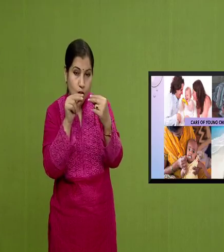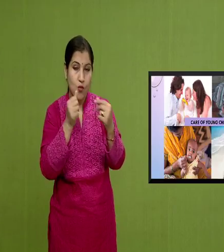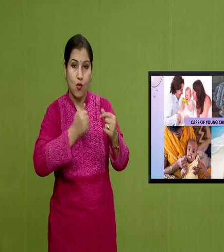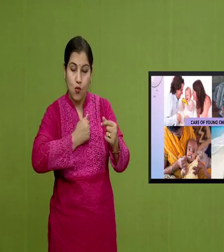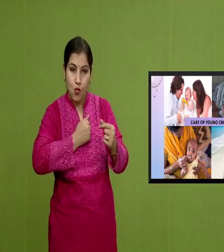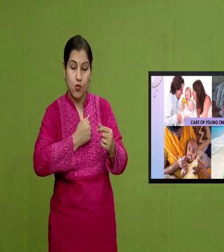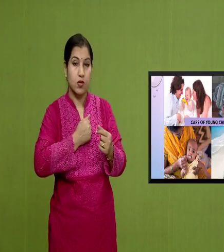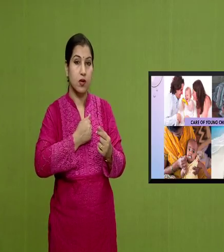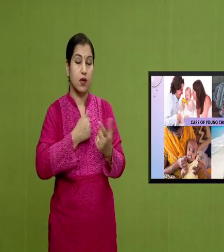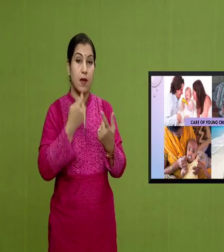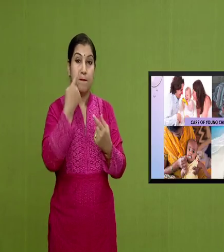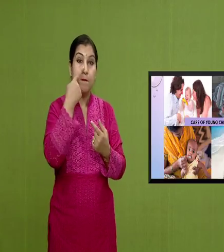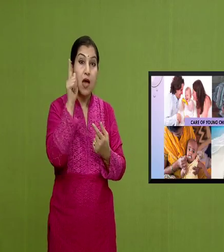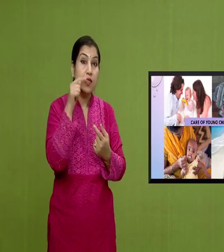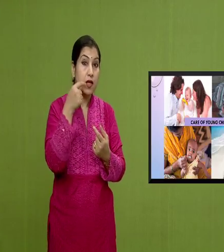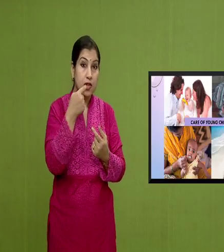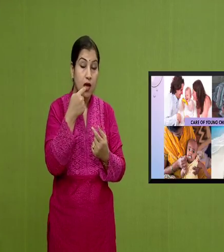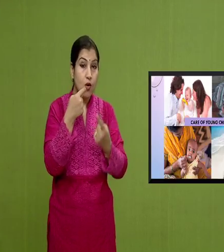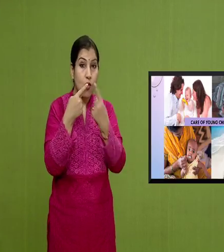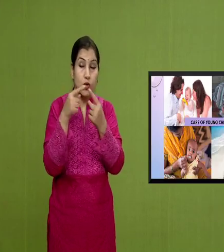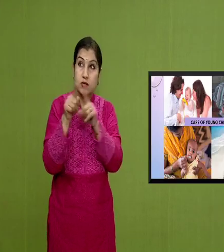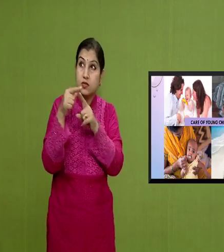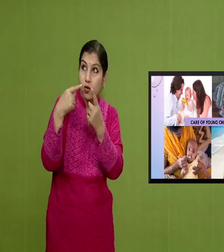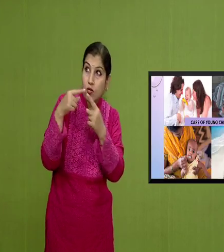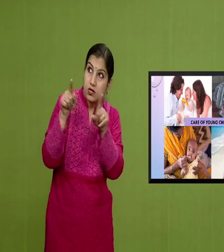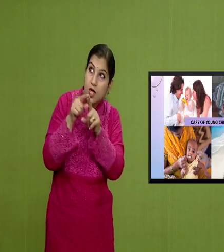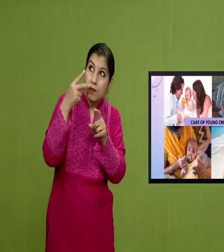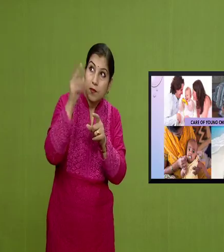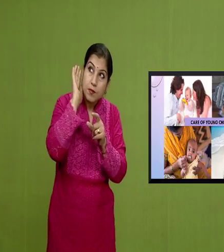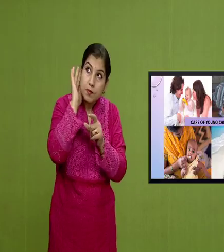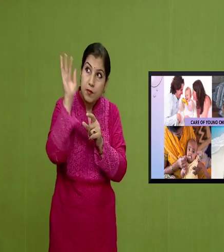her mother talks to the infant.